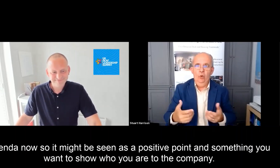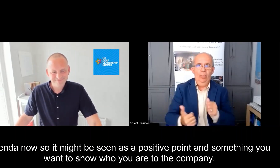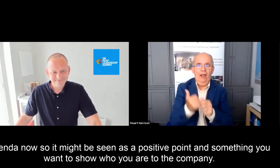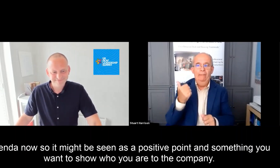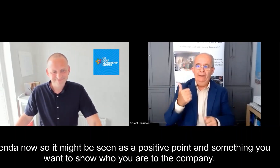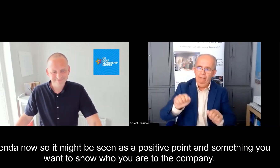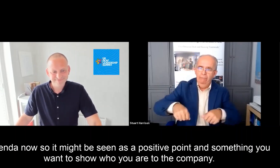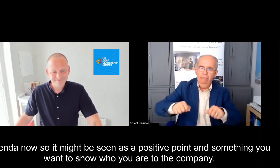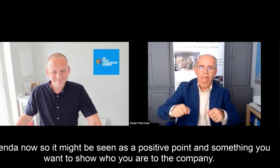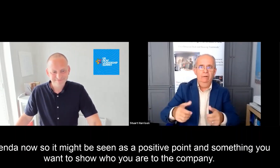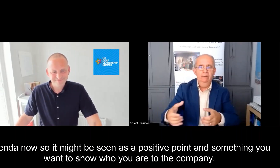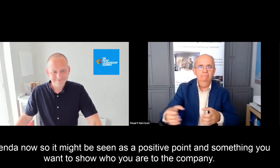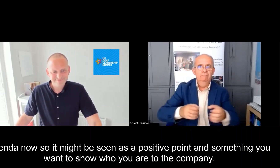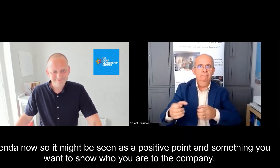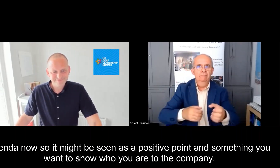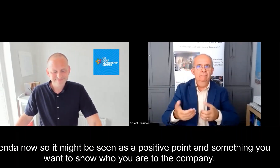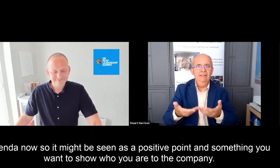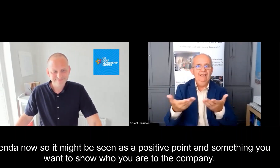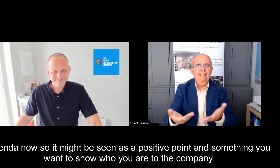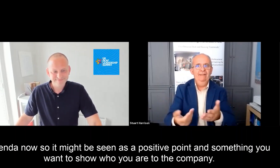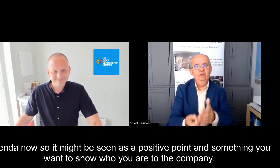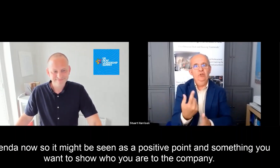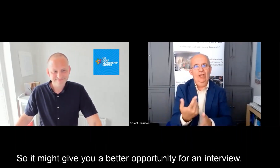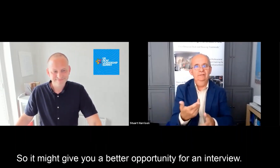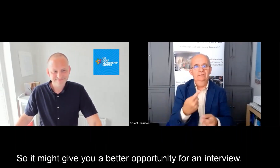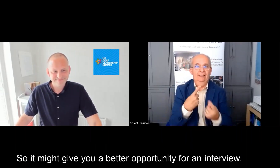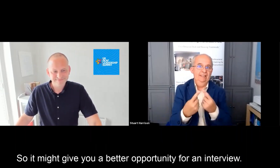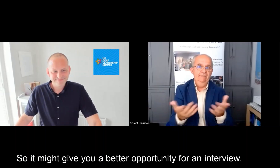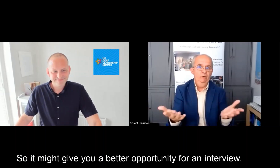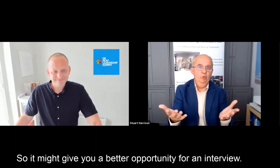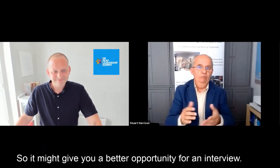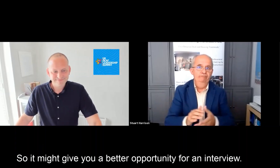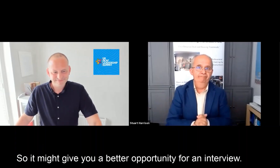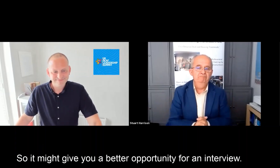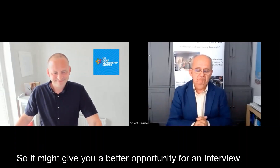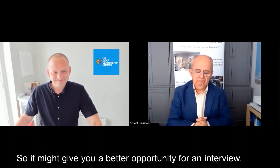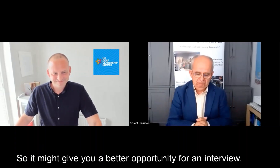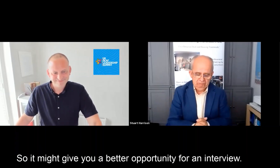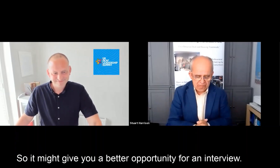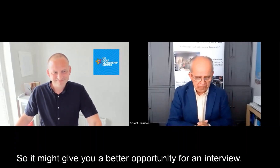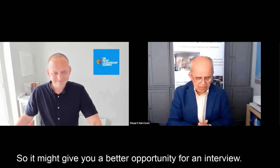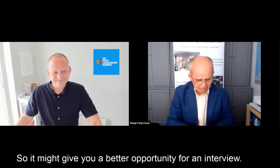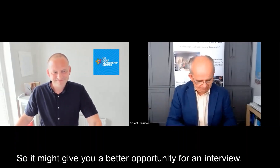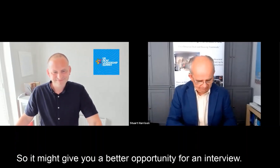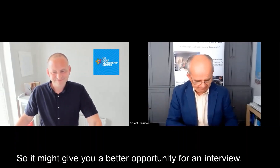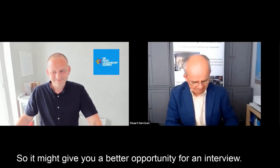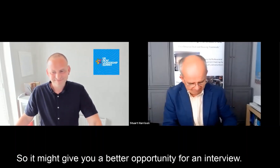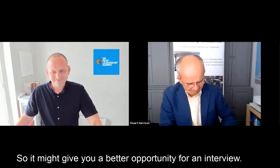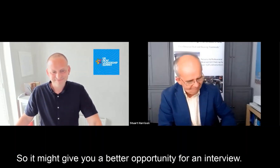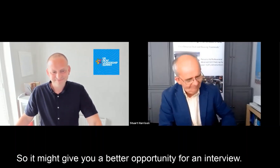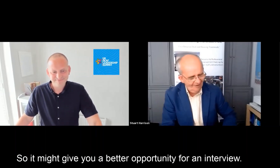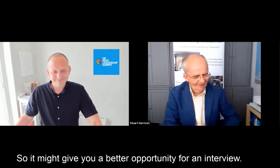who you are to the company. So it might give you a better opportunity for interview.